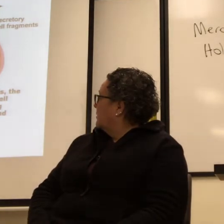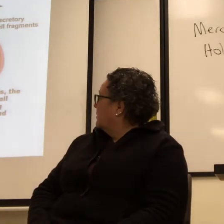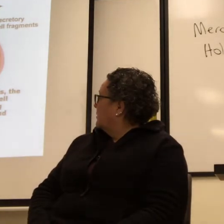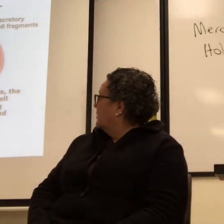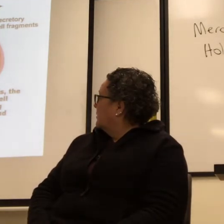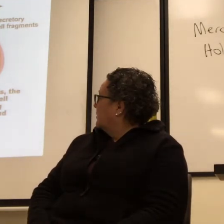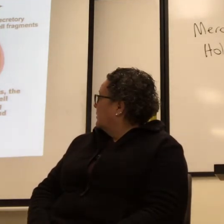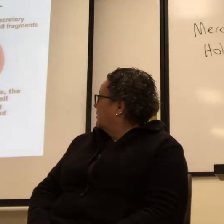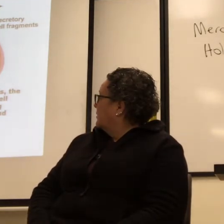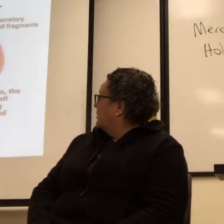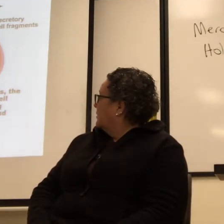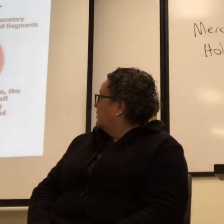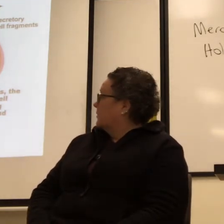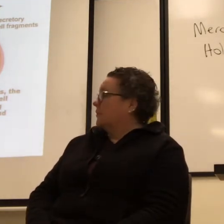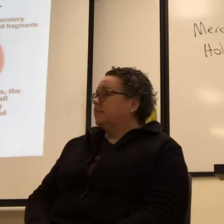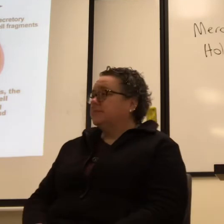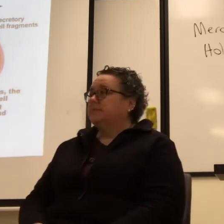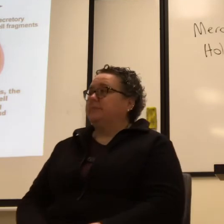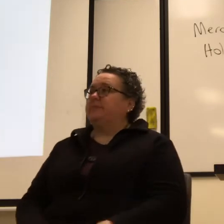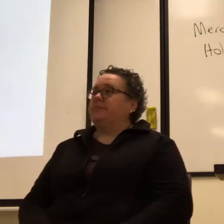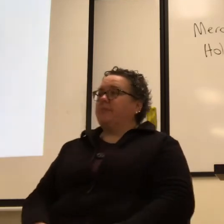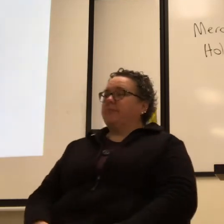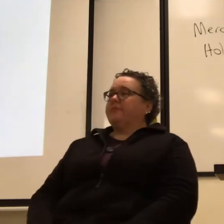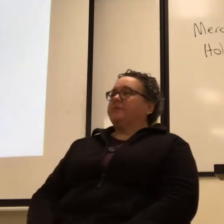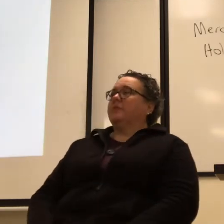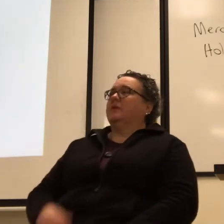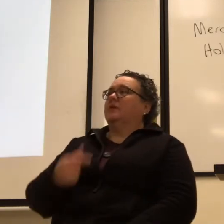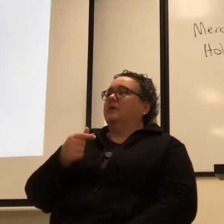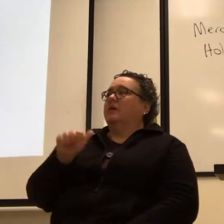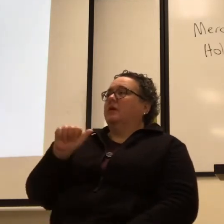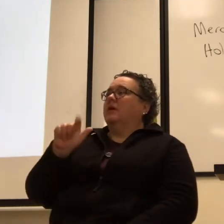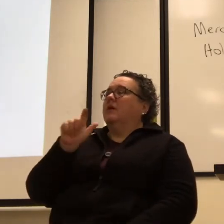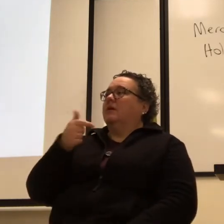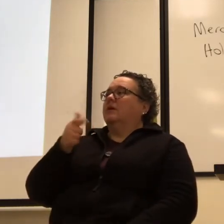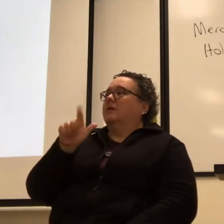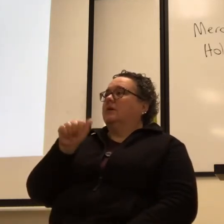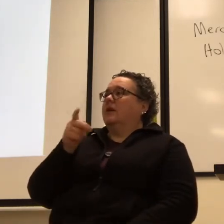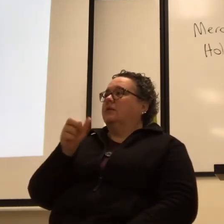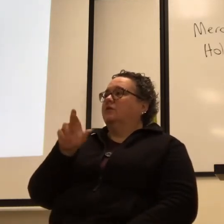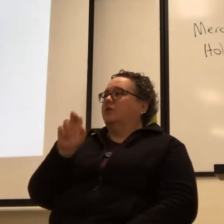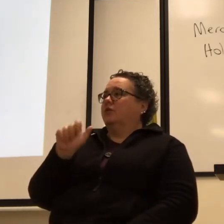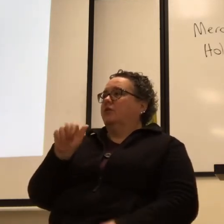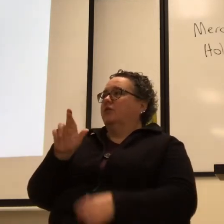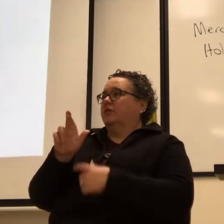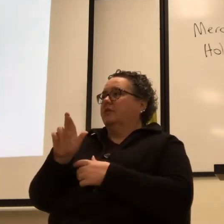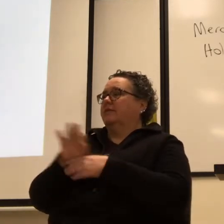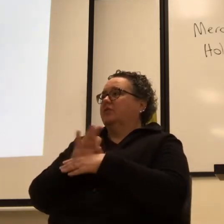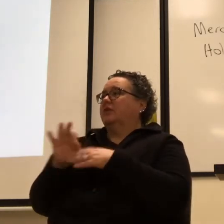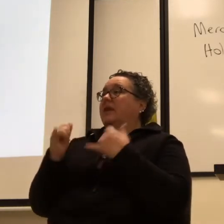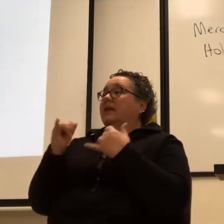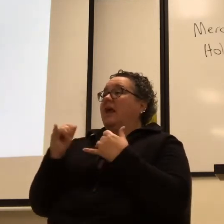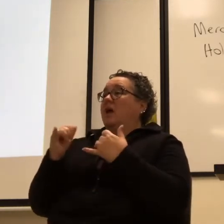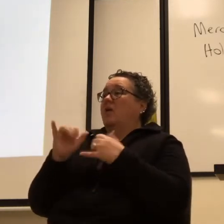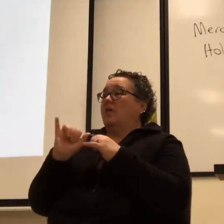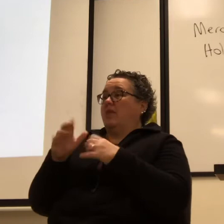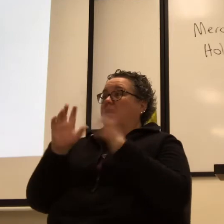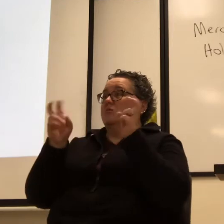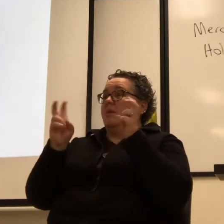rupture. Okay, so that's glandular function. We're going to shift topics here. Now that I've taught all the